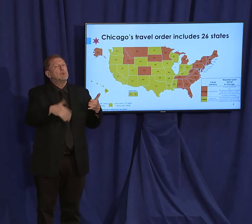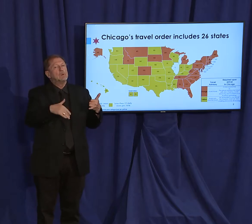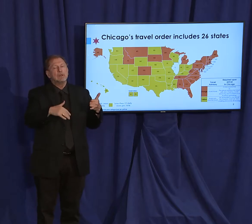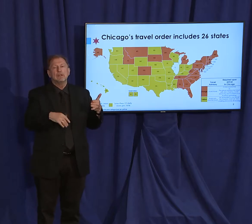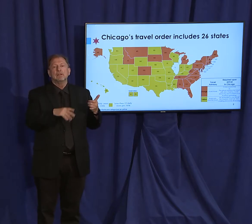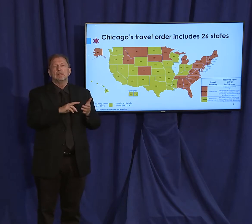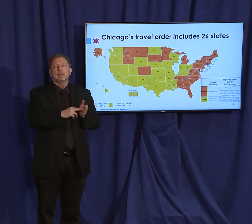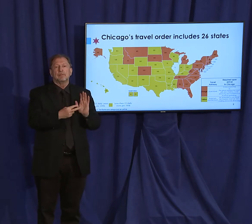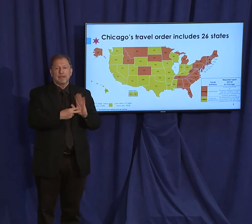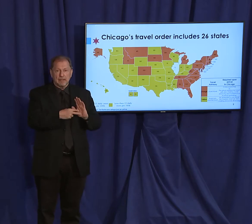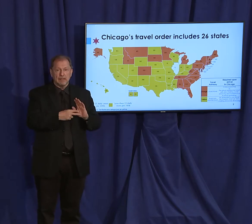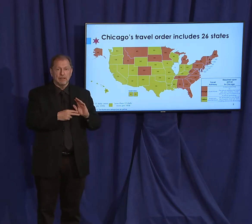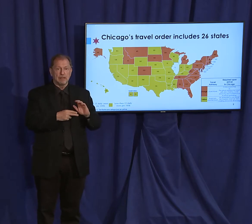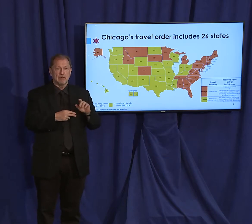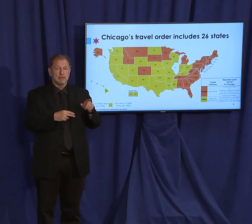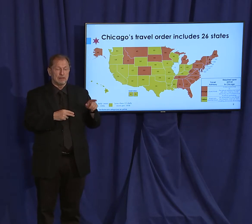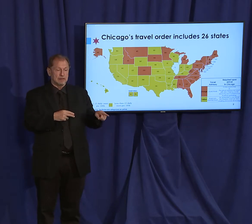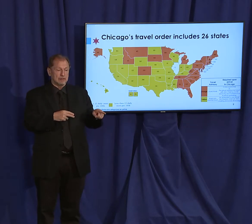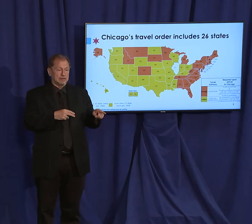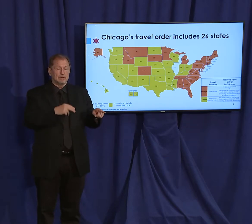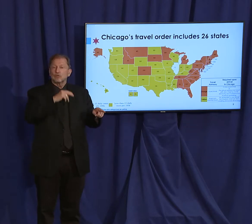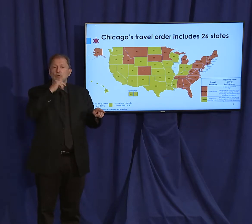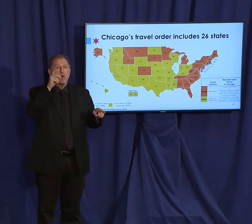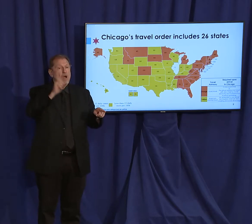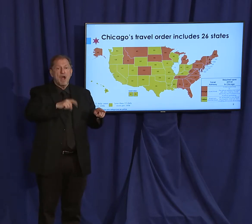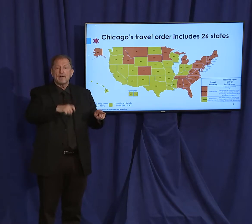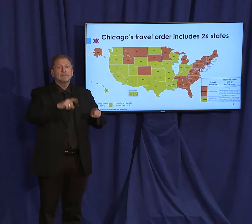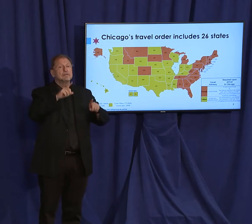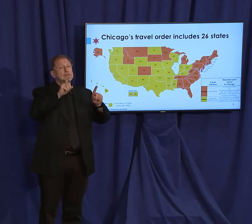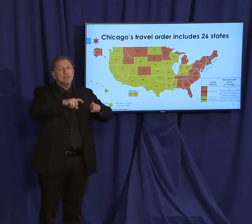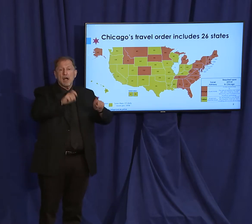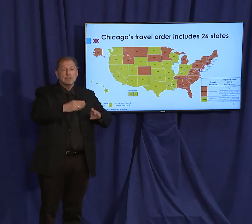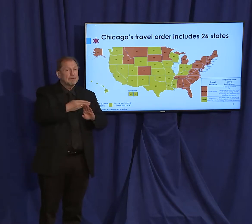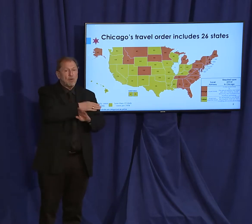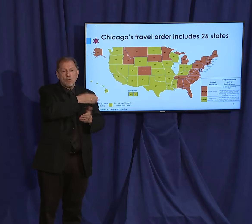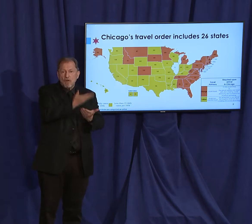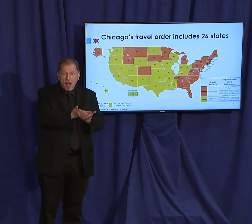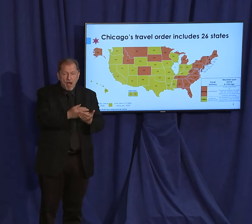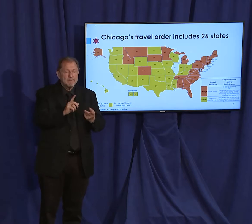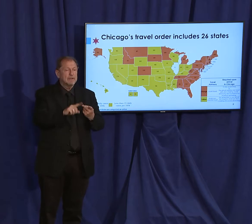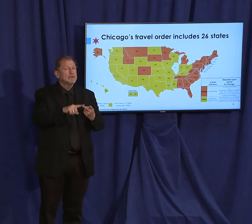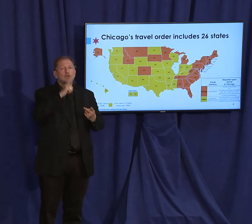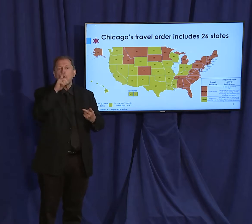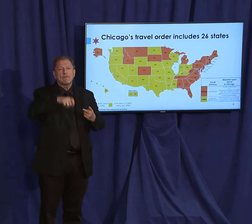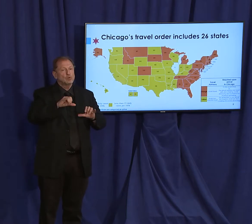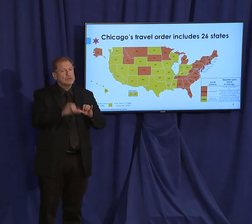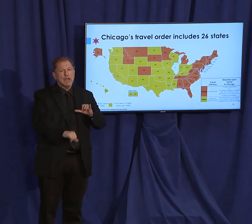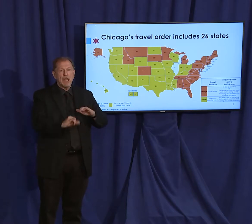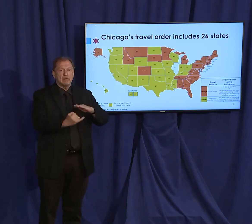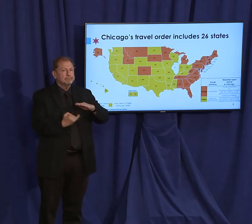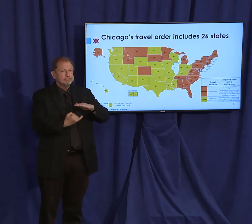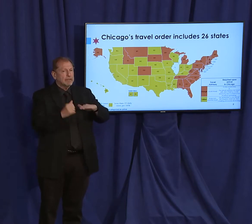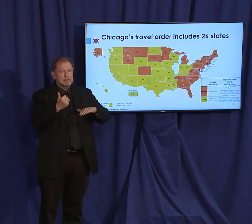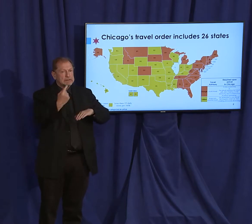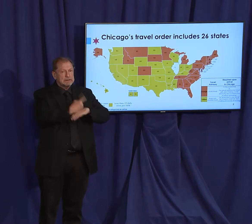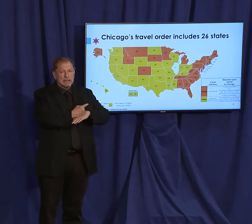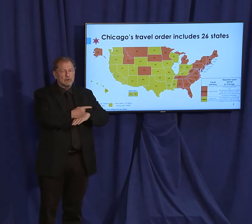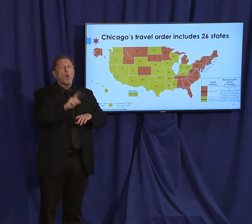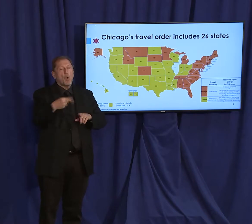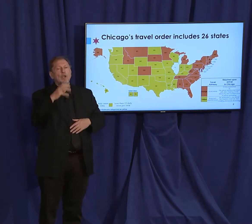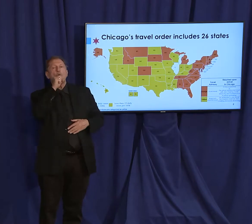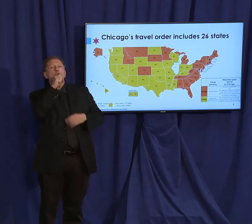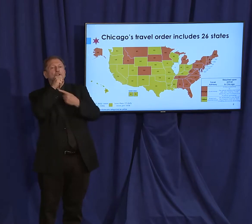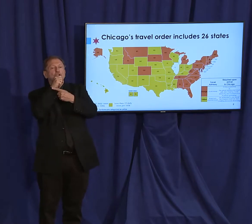no requirement for pre-arrival testing and no requirement for post-arrival quarantine. The major changes